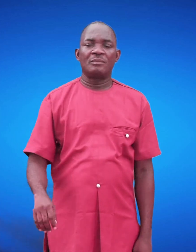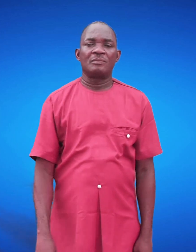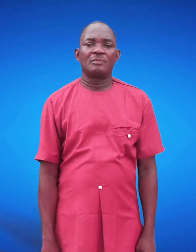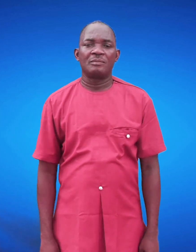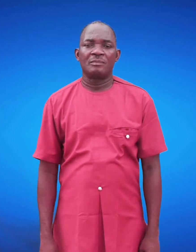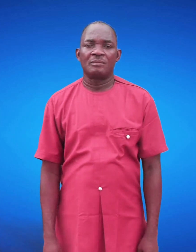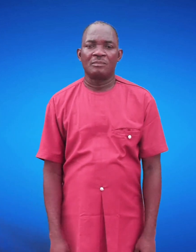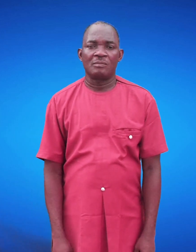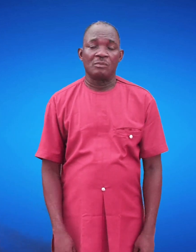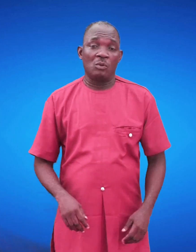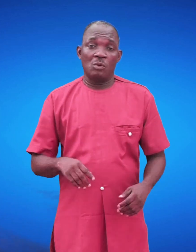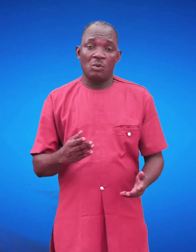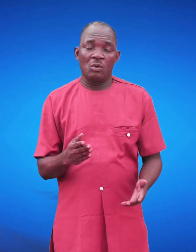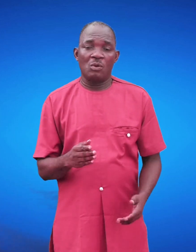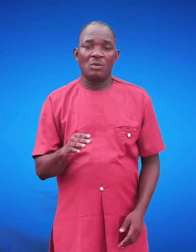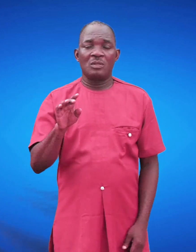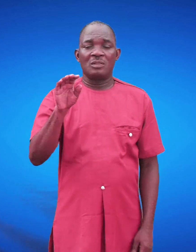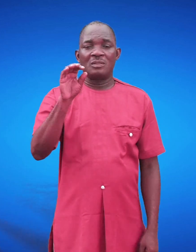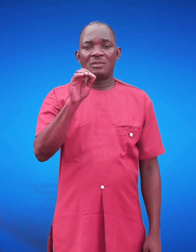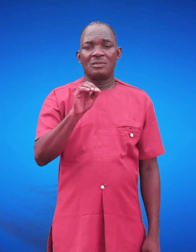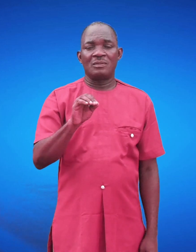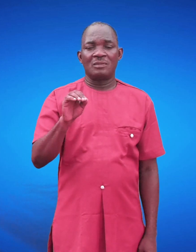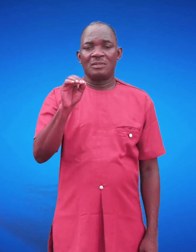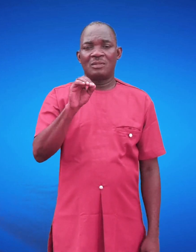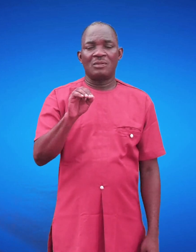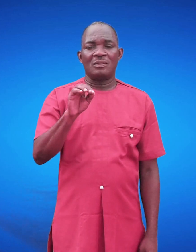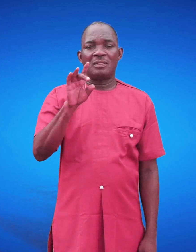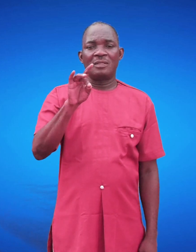0800-800-800 or